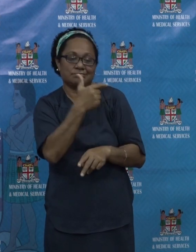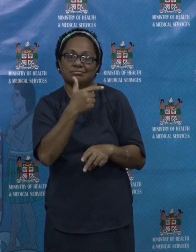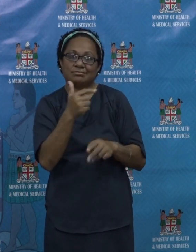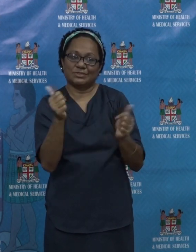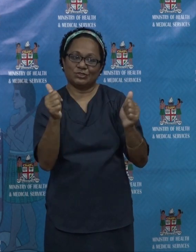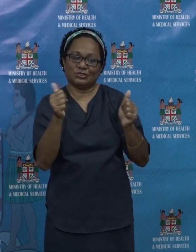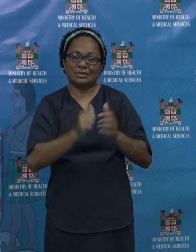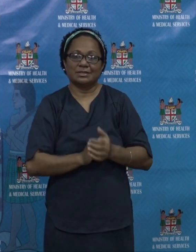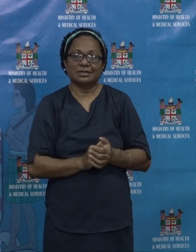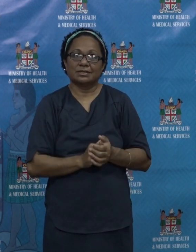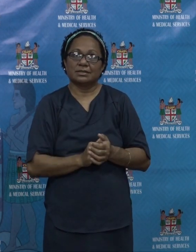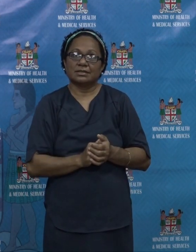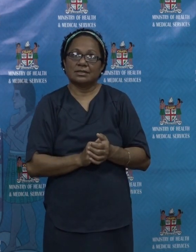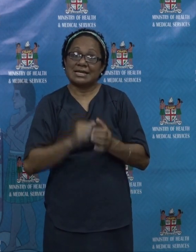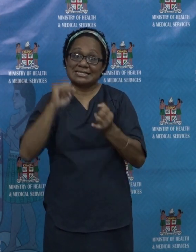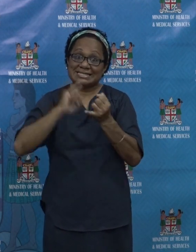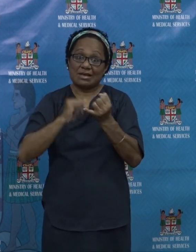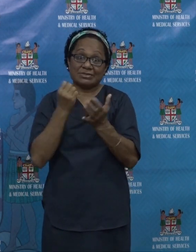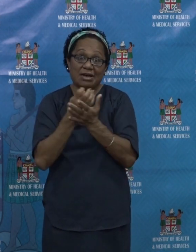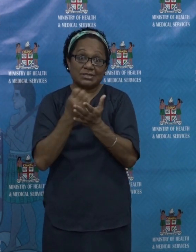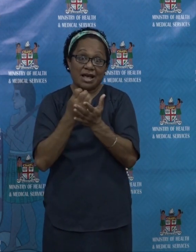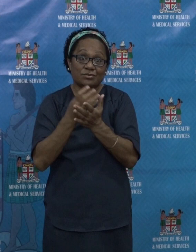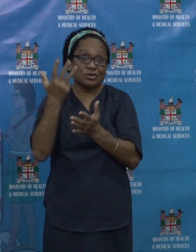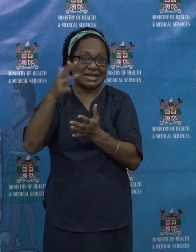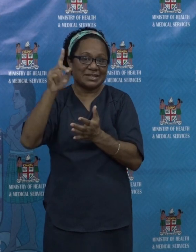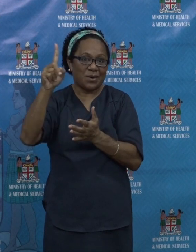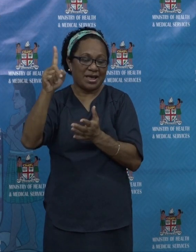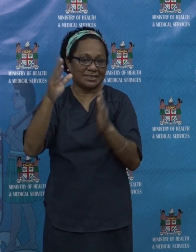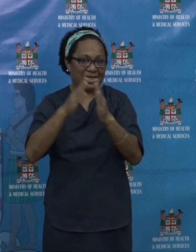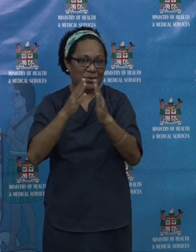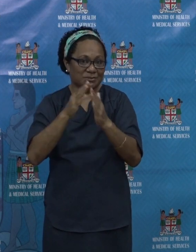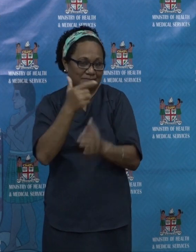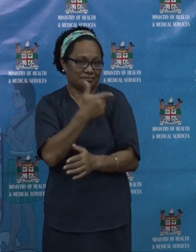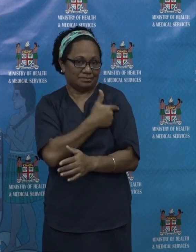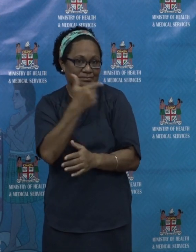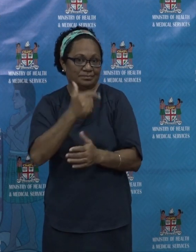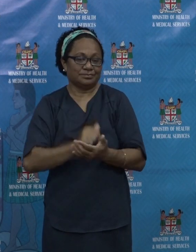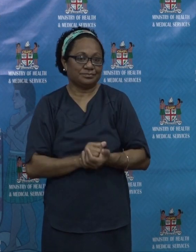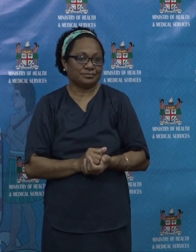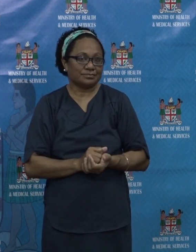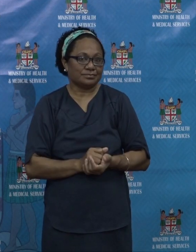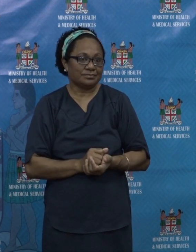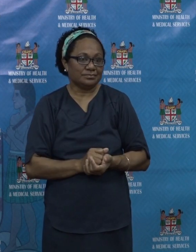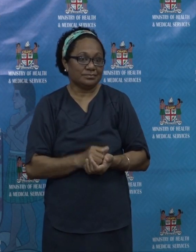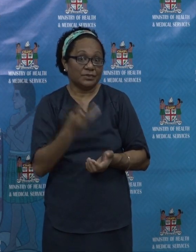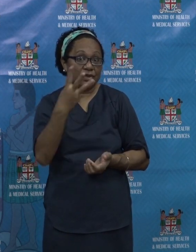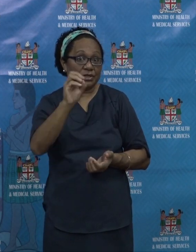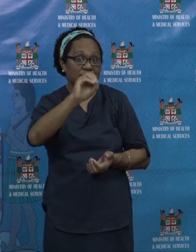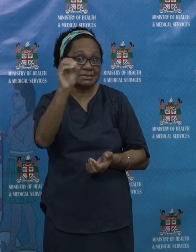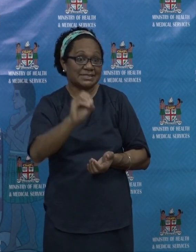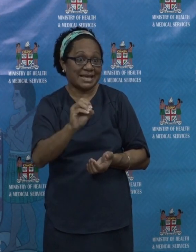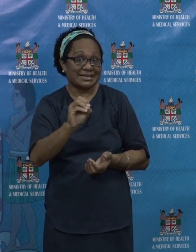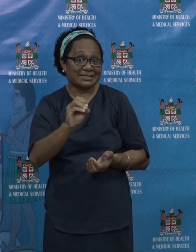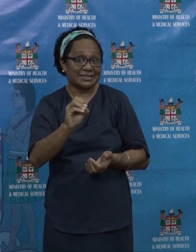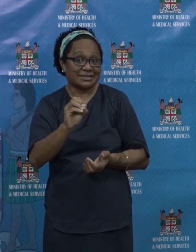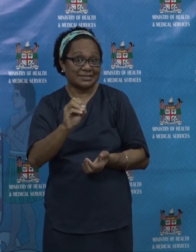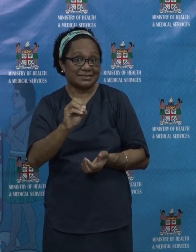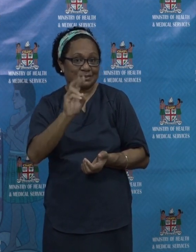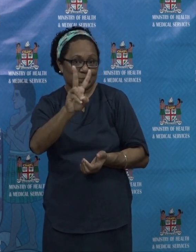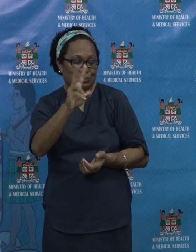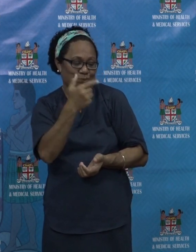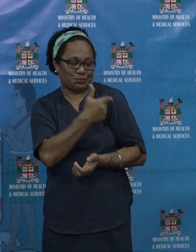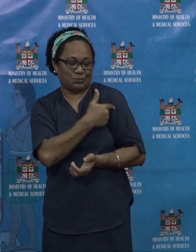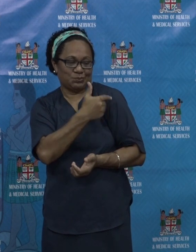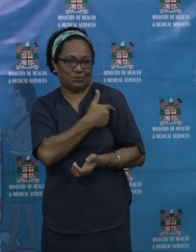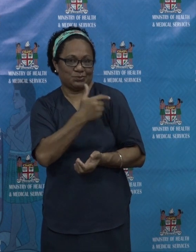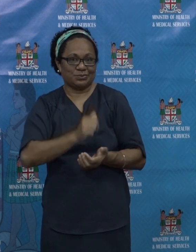coverage. Coverage in the Sabu town area is 91% first dose, and 30% of the